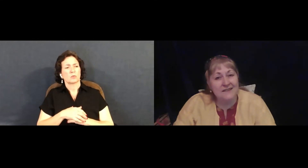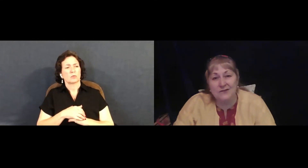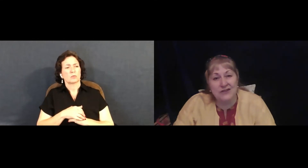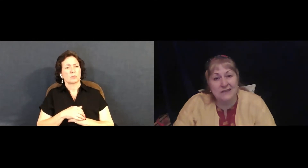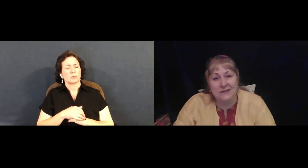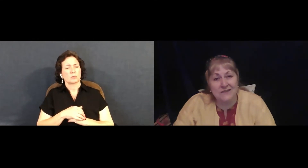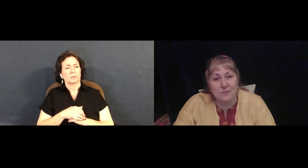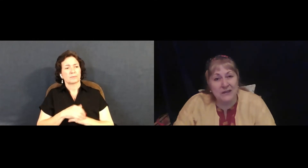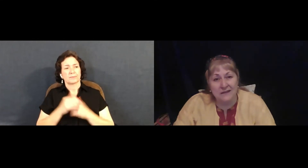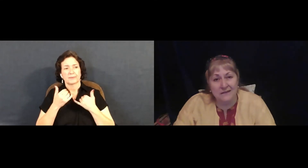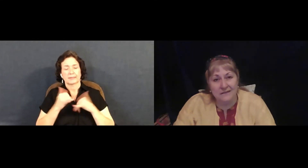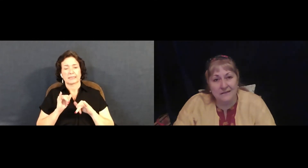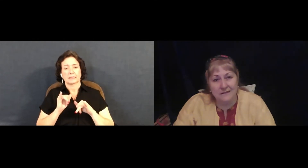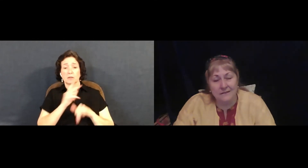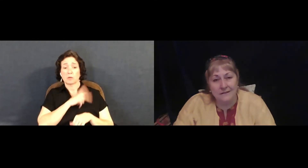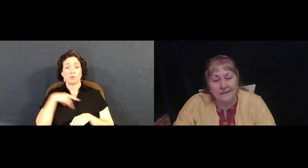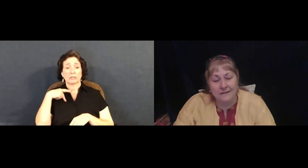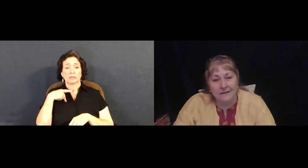And still she did not speak.